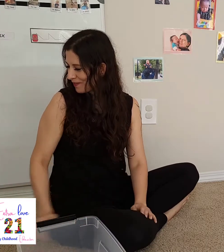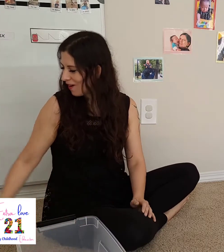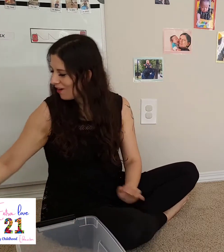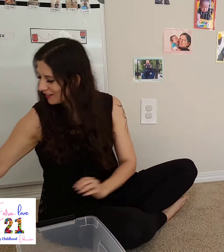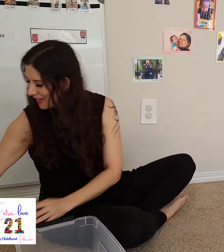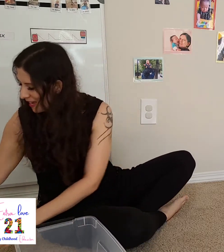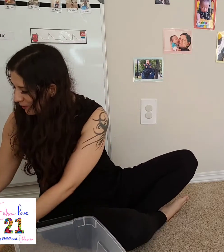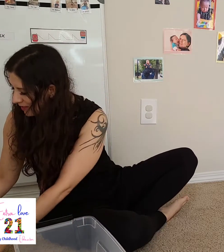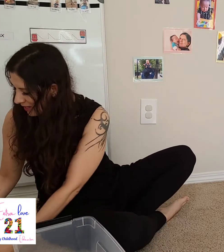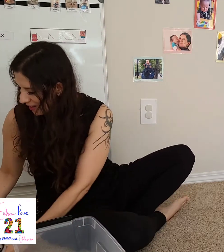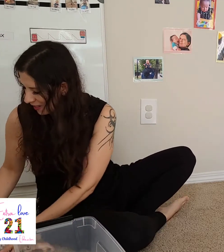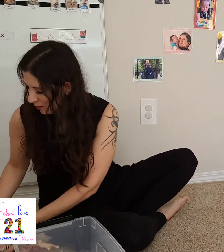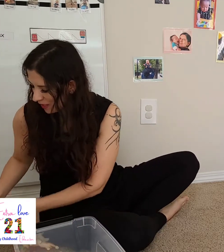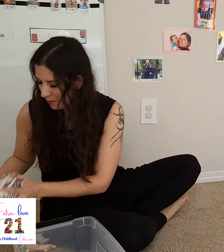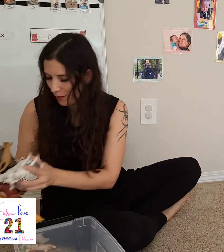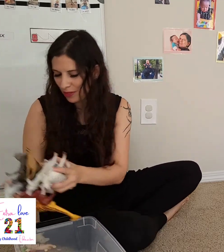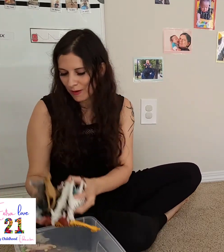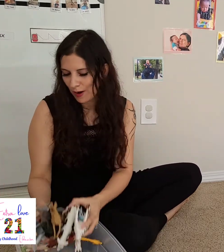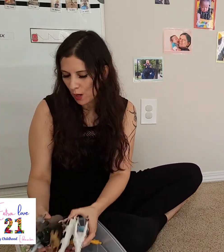All the animals are here. We can put them away.